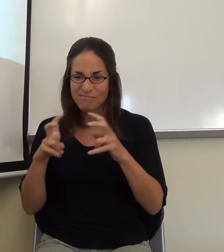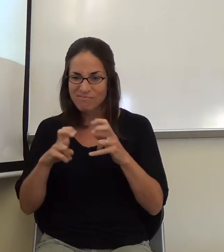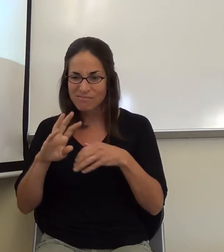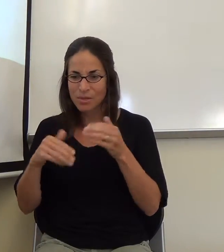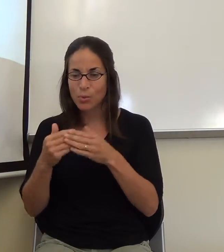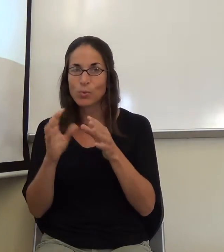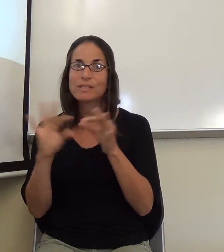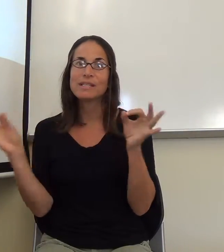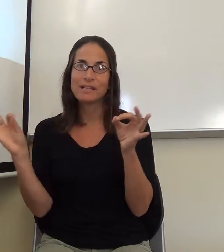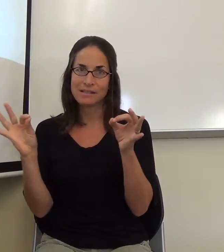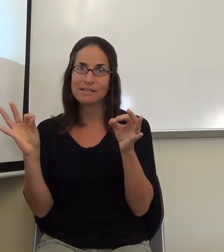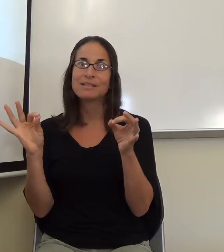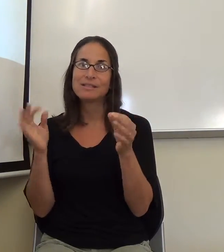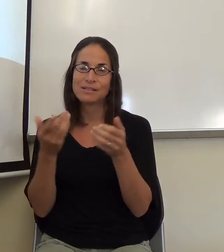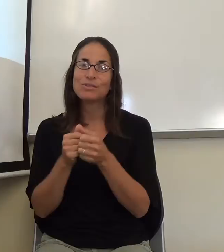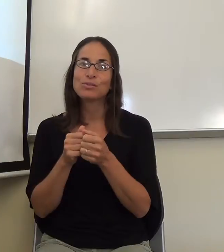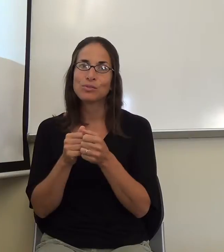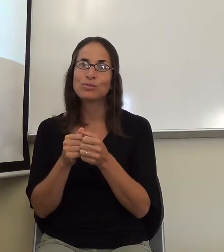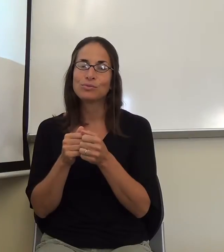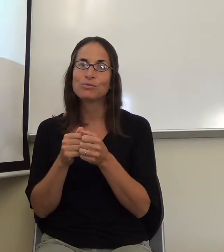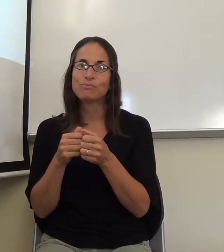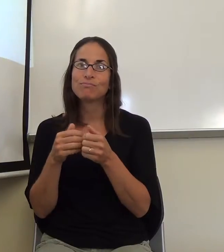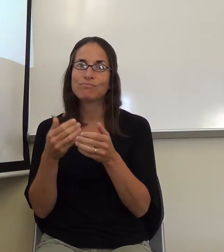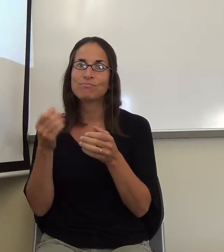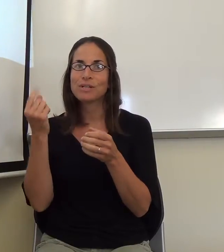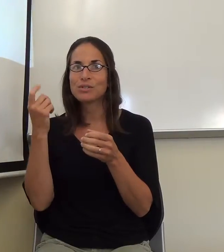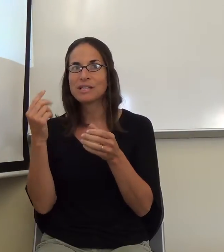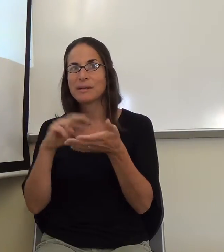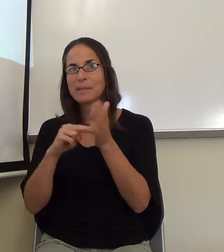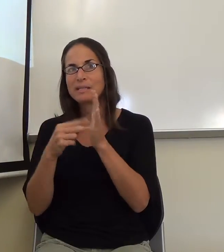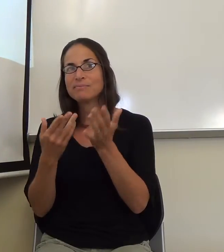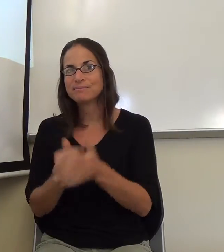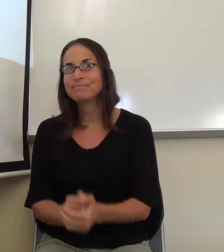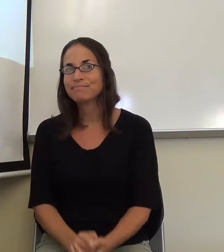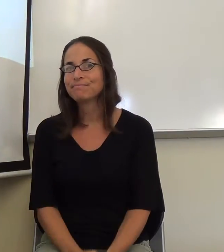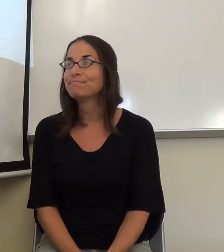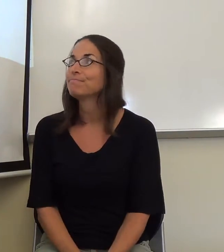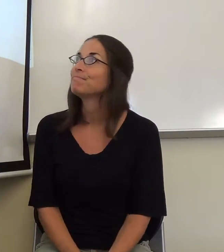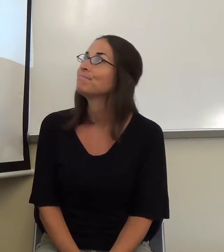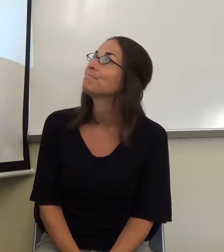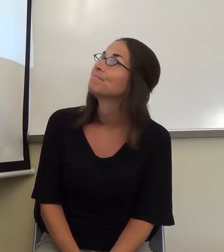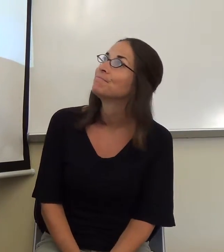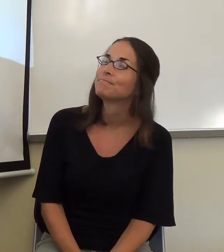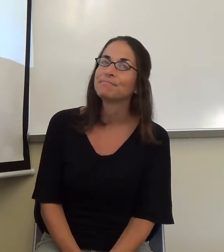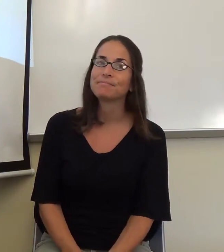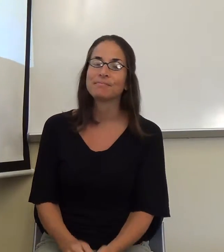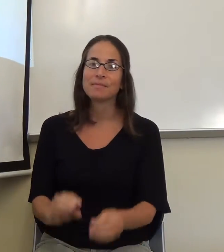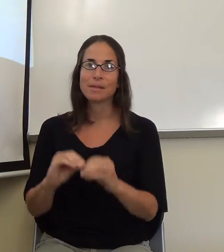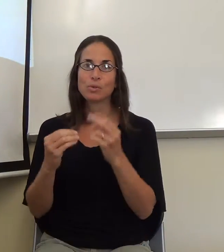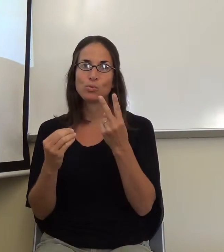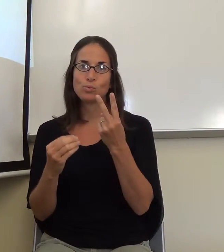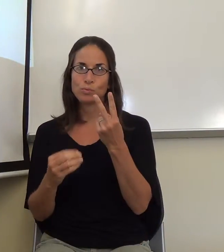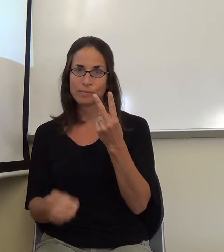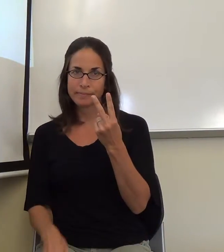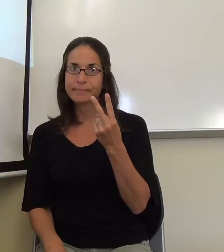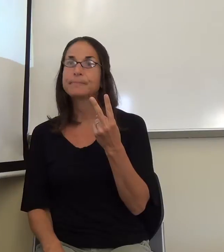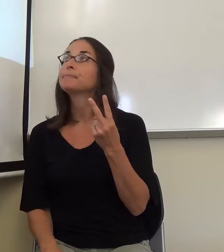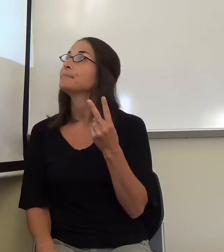to be clear on what the answer is. Now this one's a little easier, right? This one was a little easier